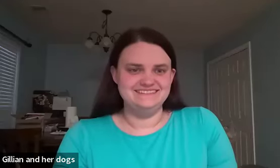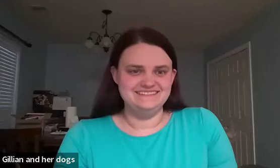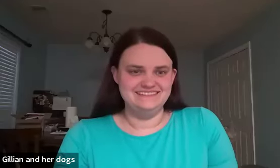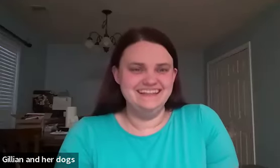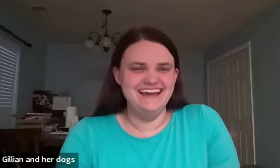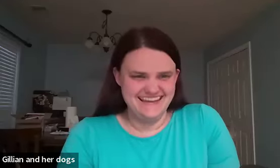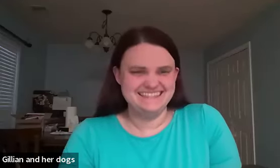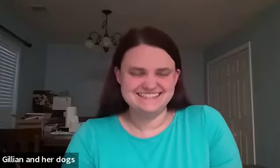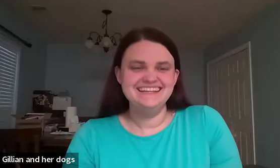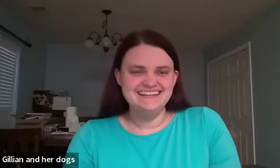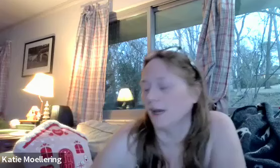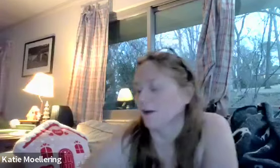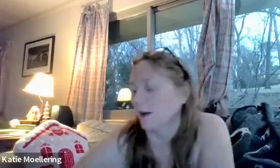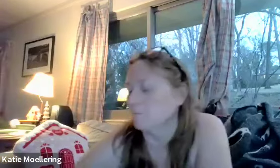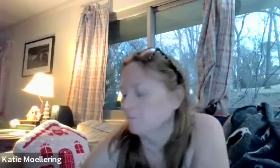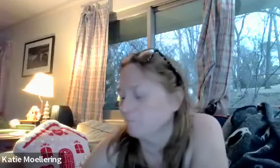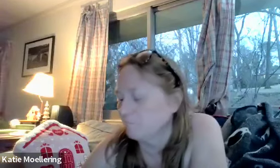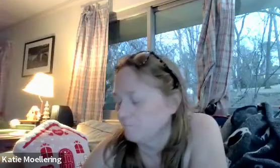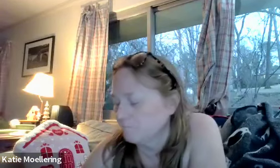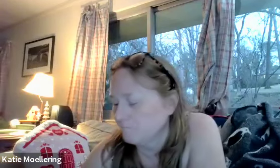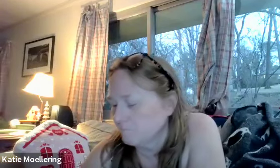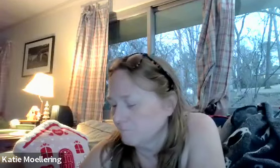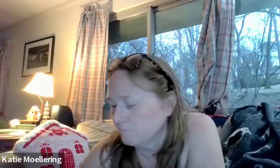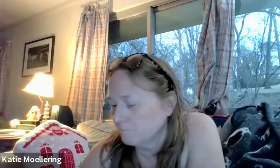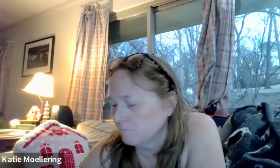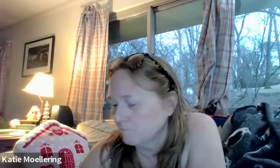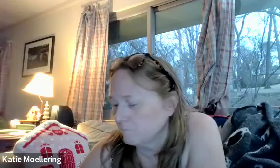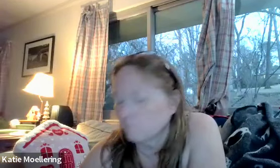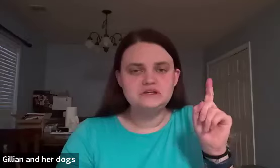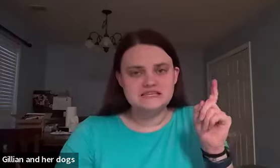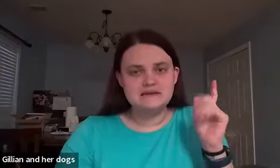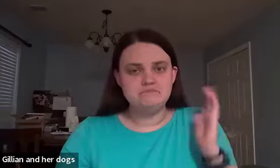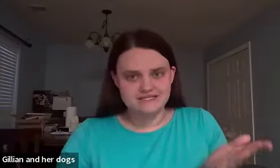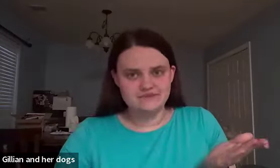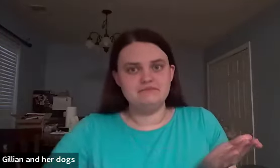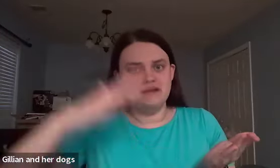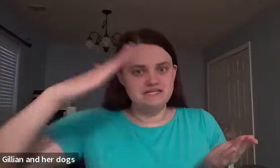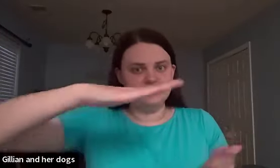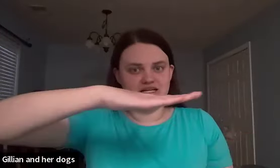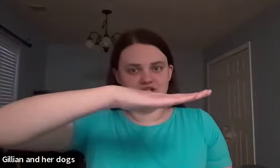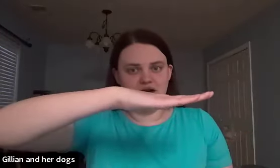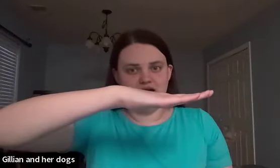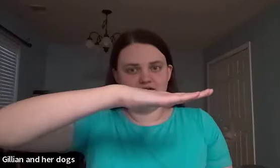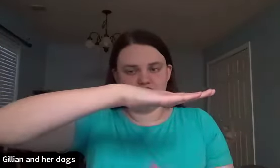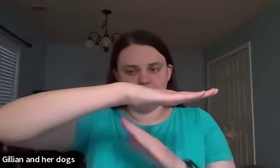me. Yeah. Yeah. Okay. And if they ask like where, you can say basement. And basement is you have